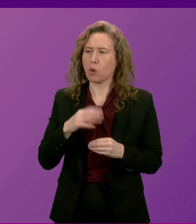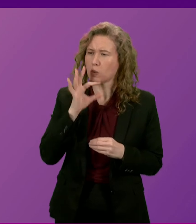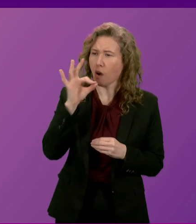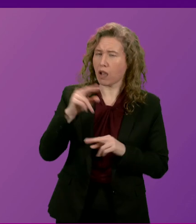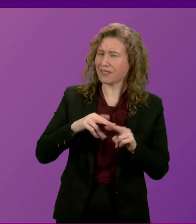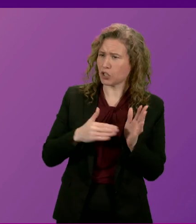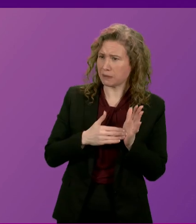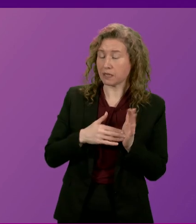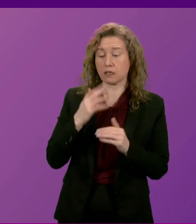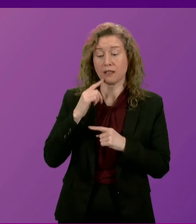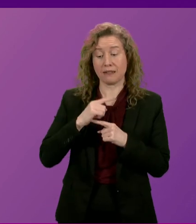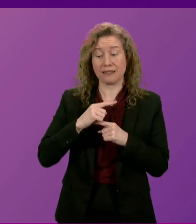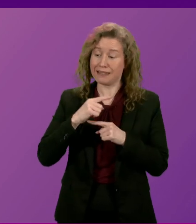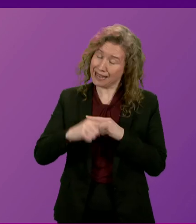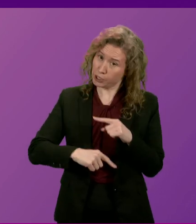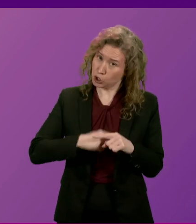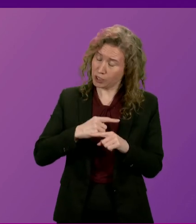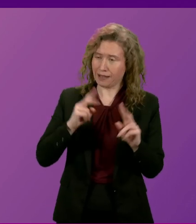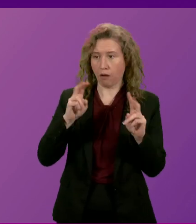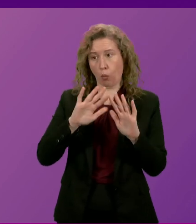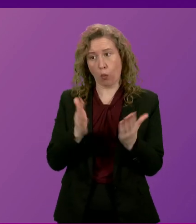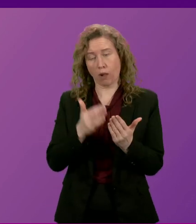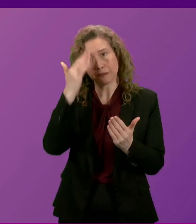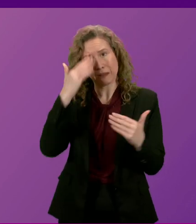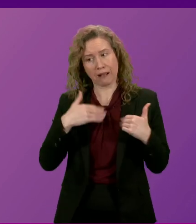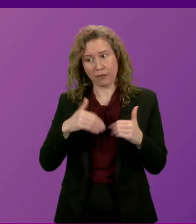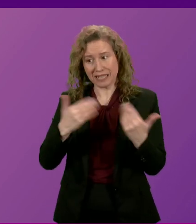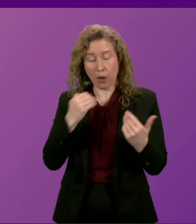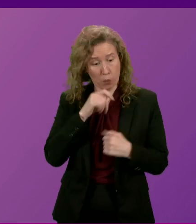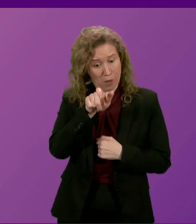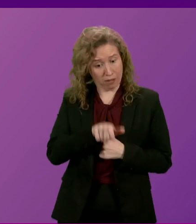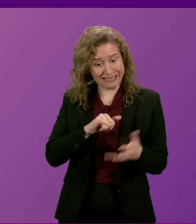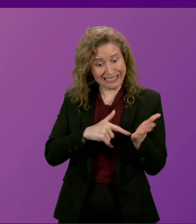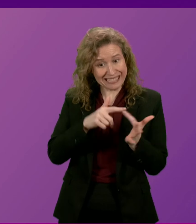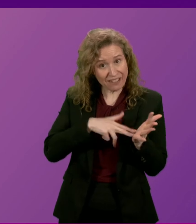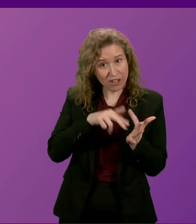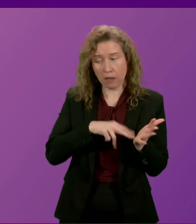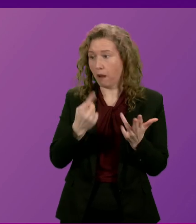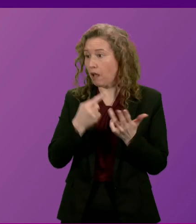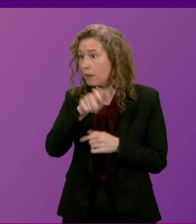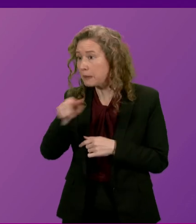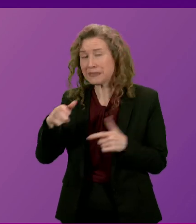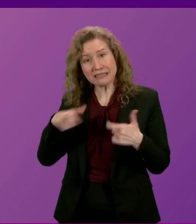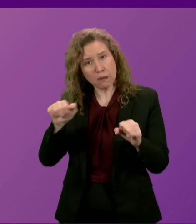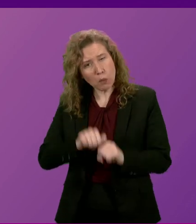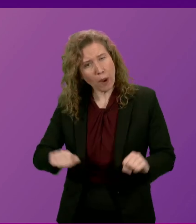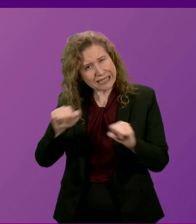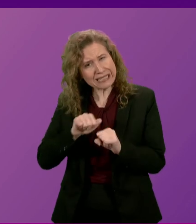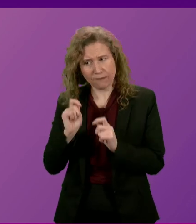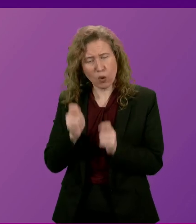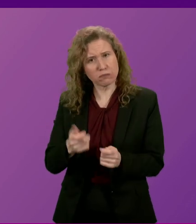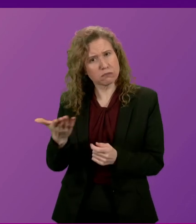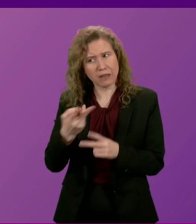Minister, when we get to next year's World Mental Health Day, will Stephen and others like him still be waiting for care? First